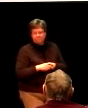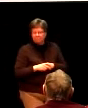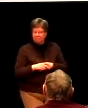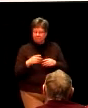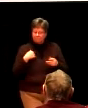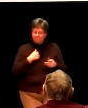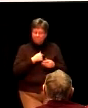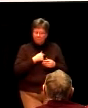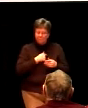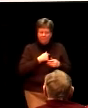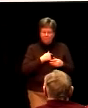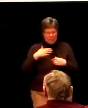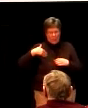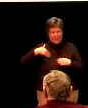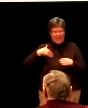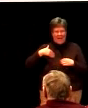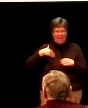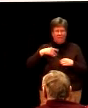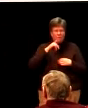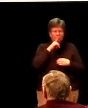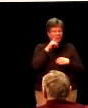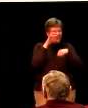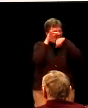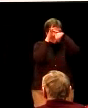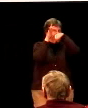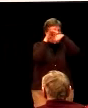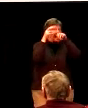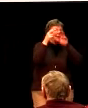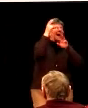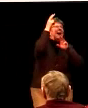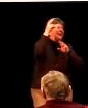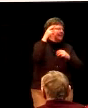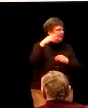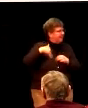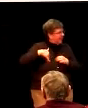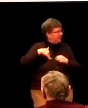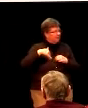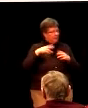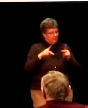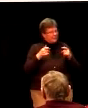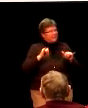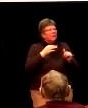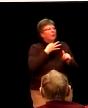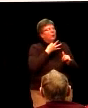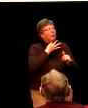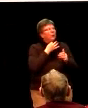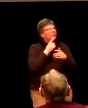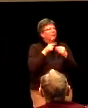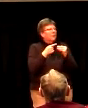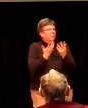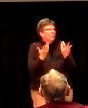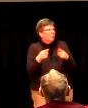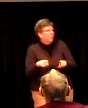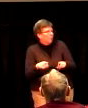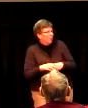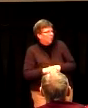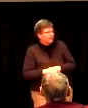So we haven't gotten that high in our atmosphere yet. And people are still curious about what's going on.